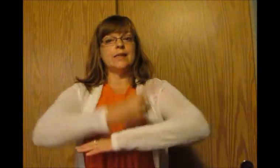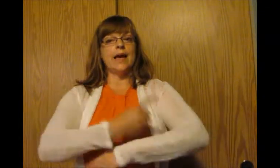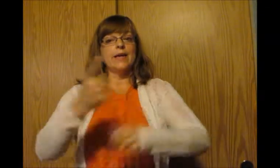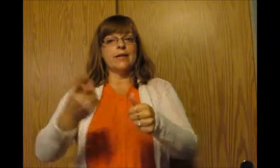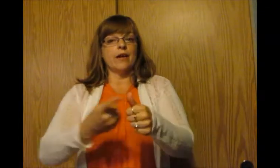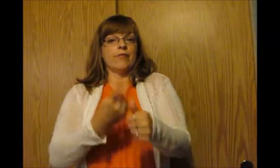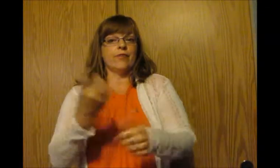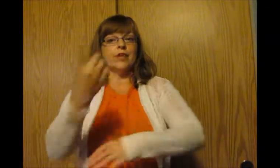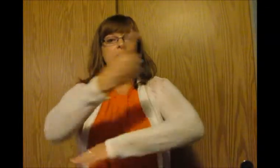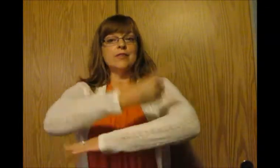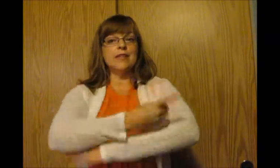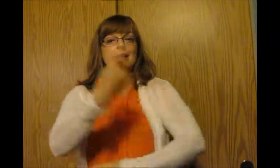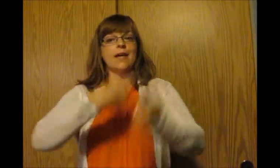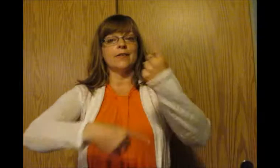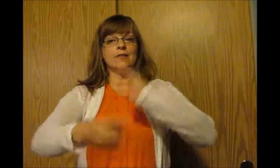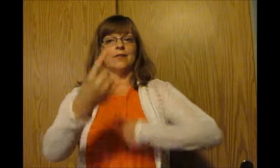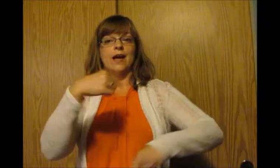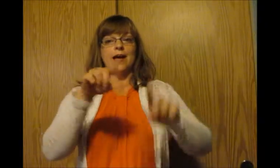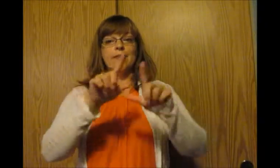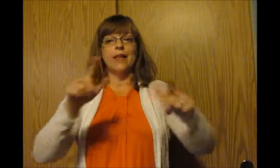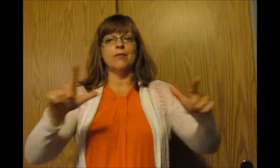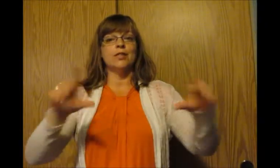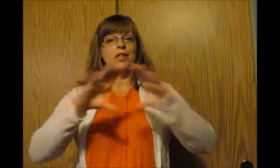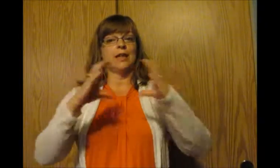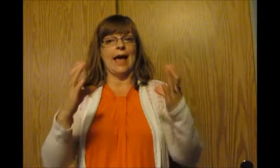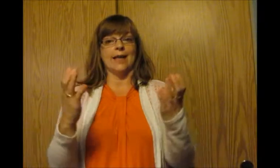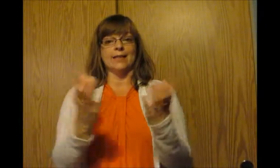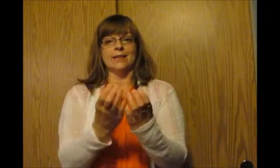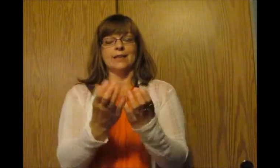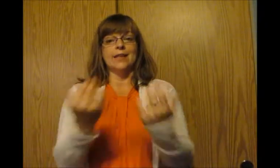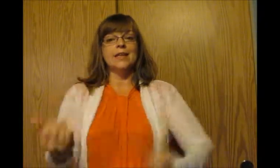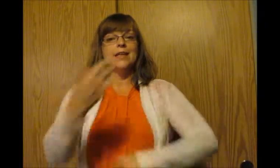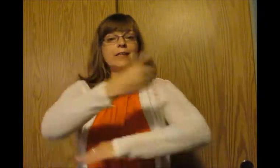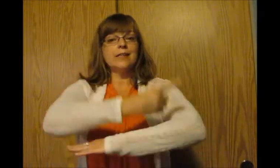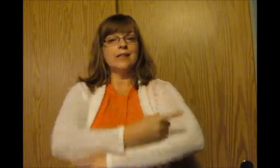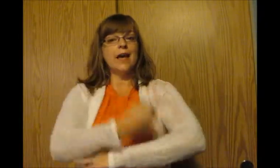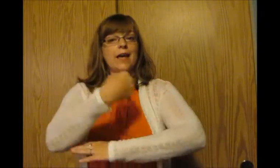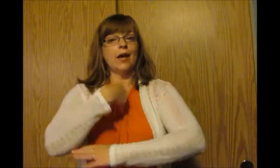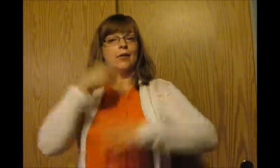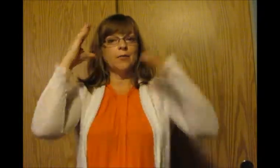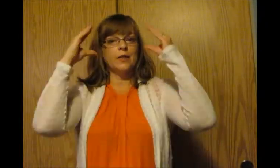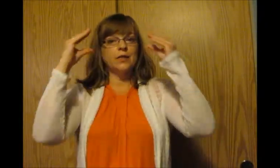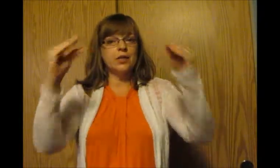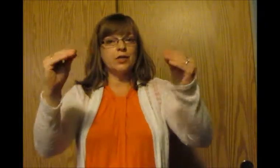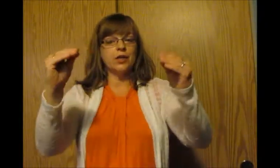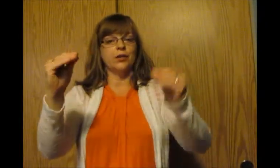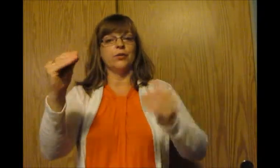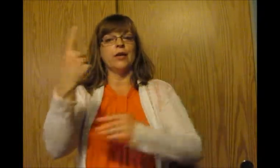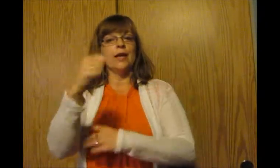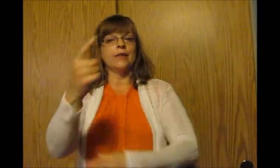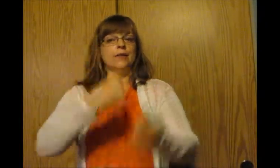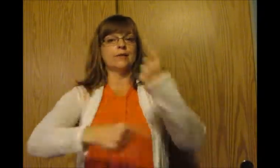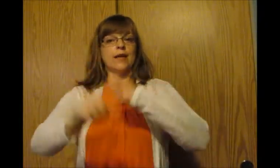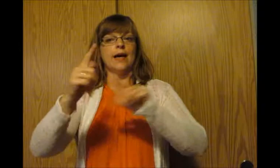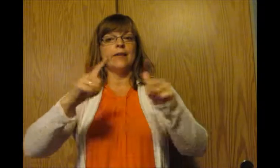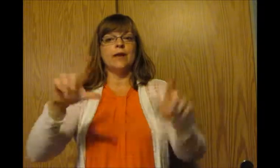Today is our first day of sign language class. Today I'm going to be teaching you the sign